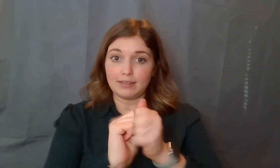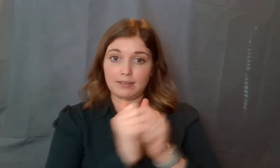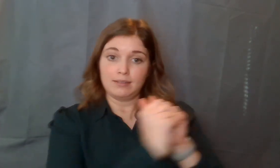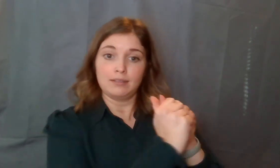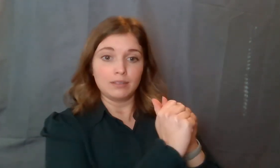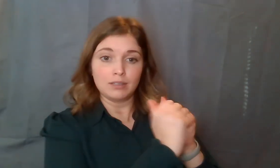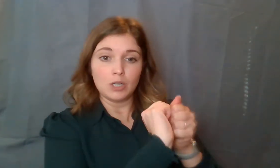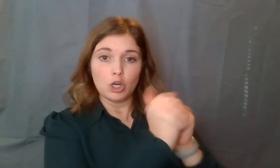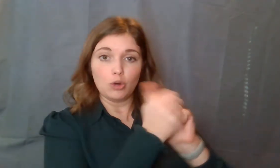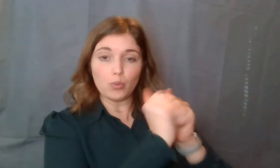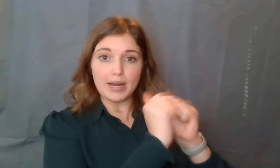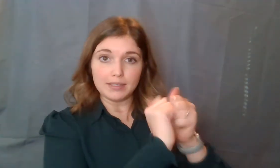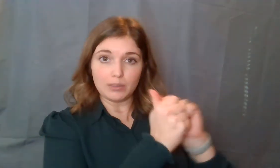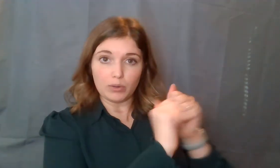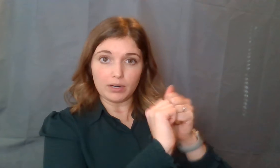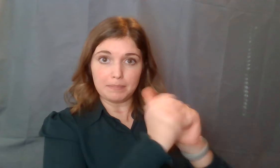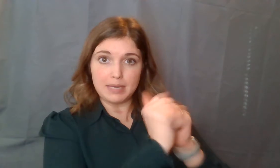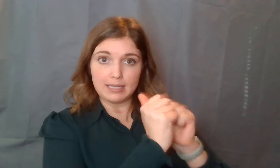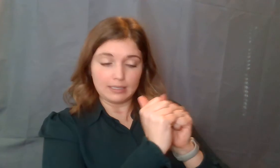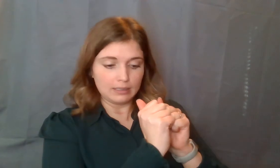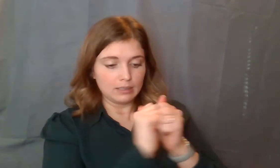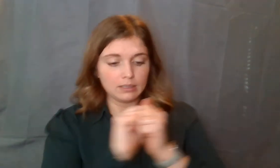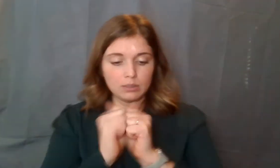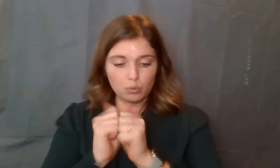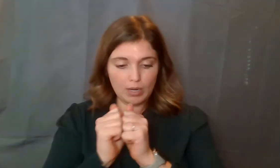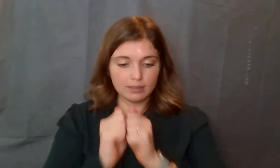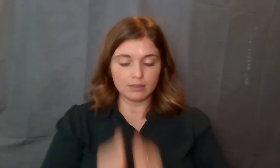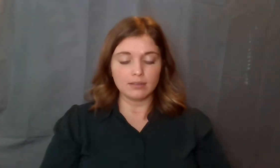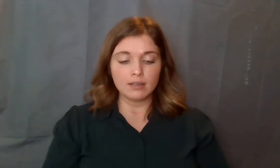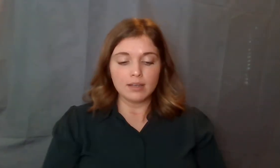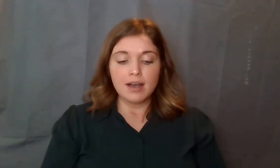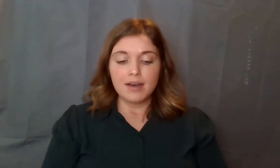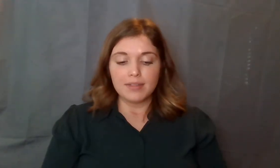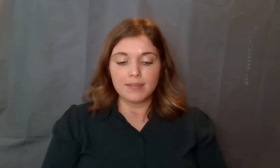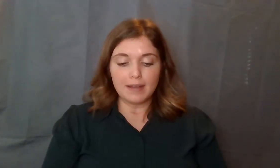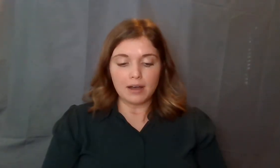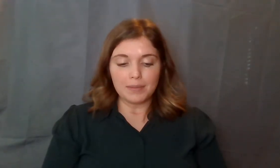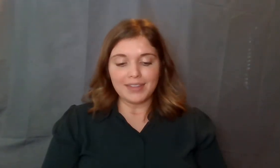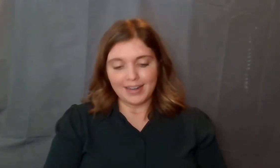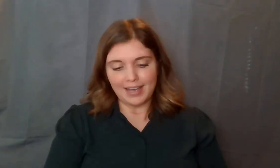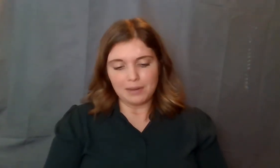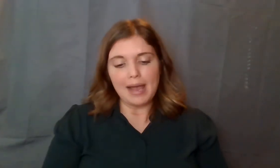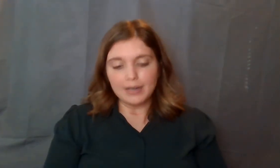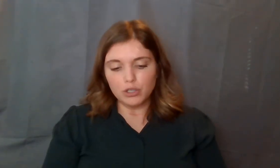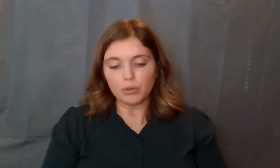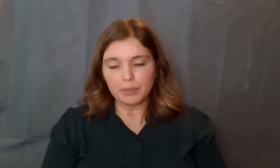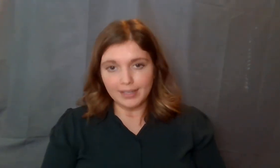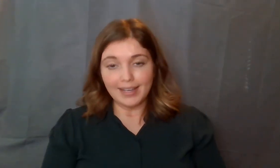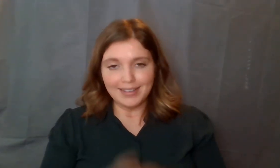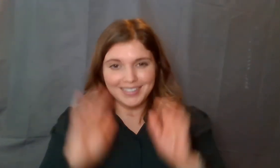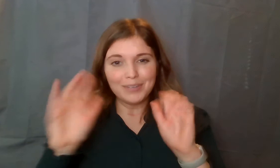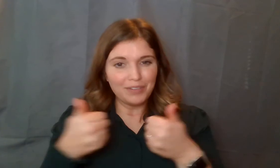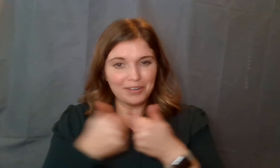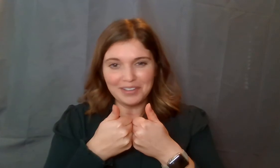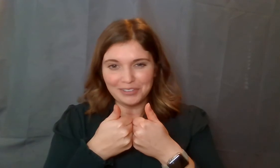race. Race or compete. Race. And then again, match or play against. We've already learned